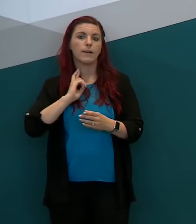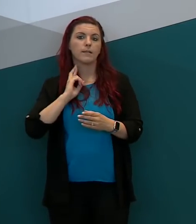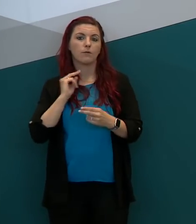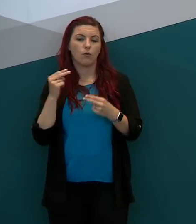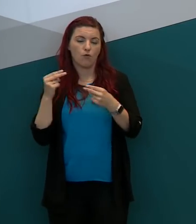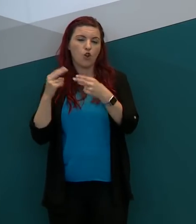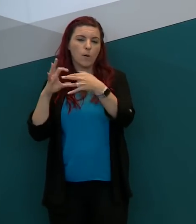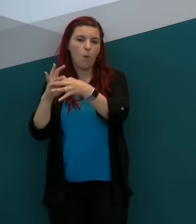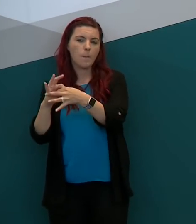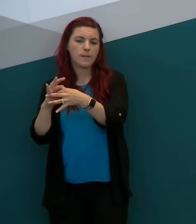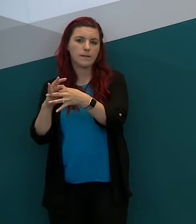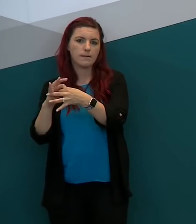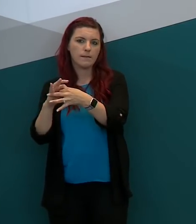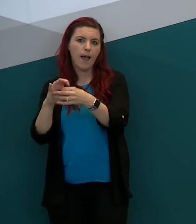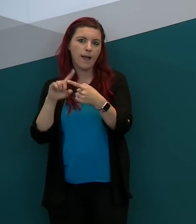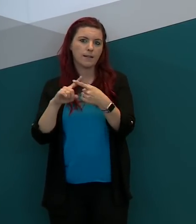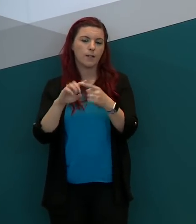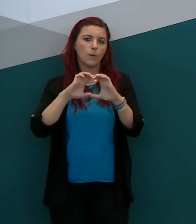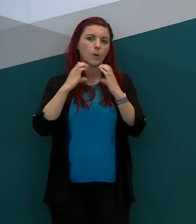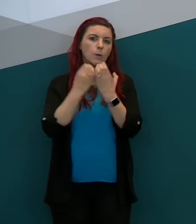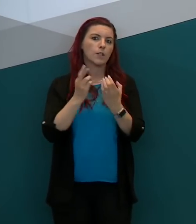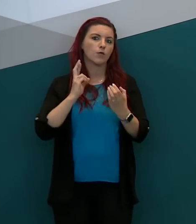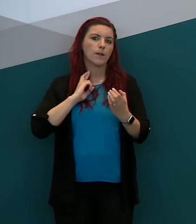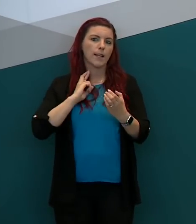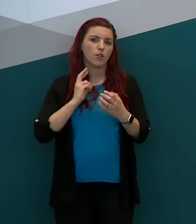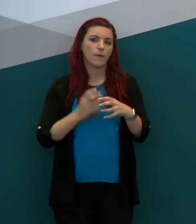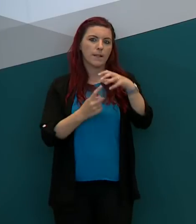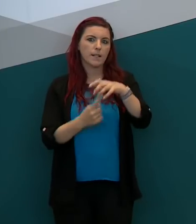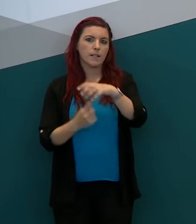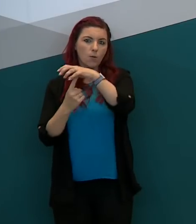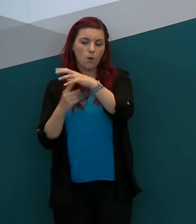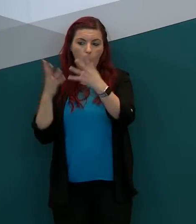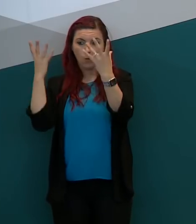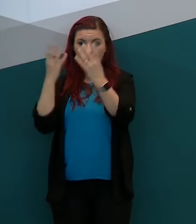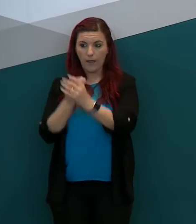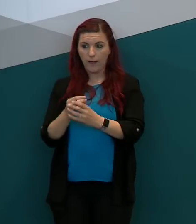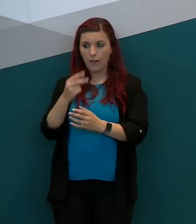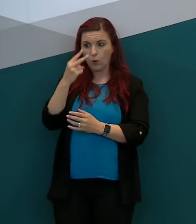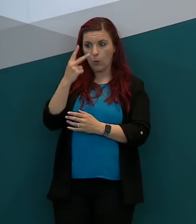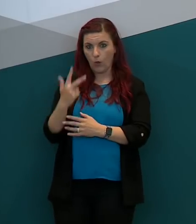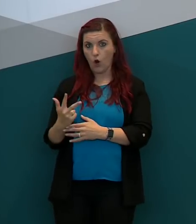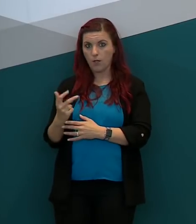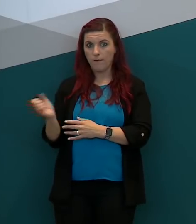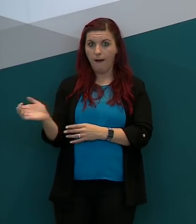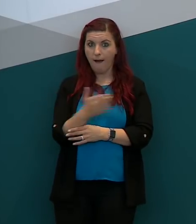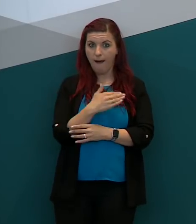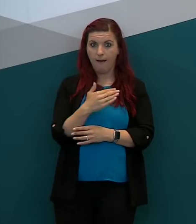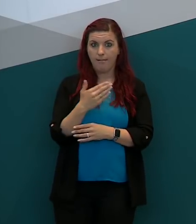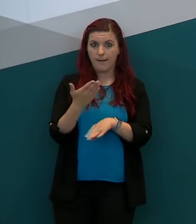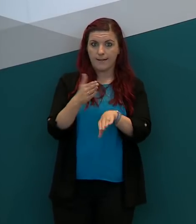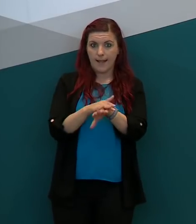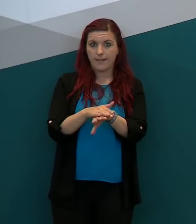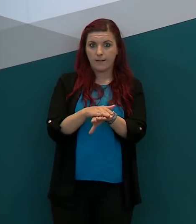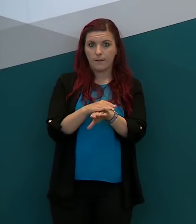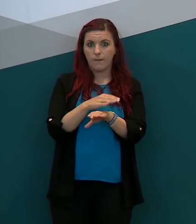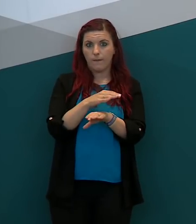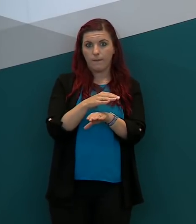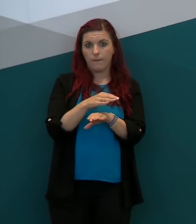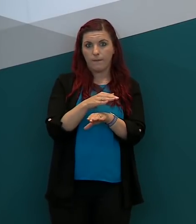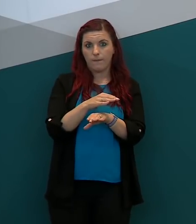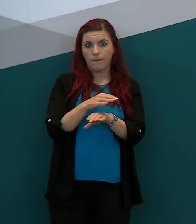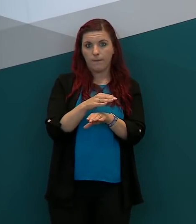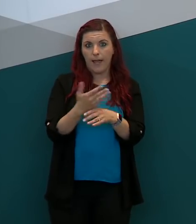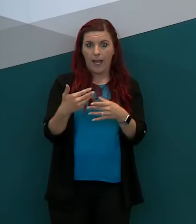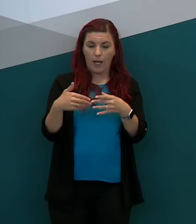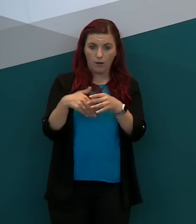community residential facilities, which combined account for almost 2/3 of the deaths that we've experienced in this country. We think